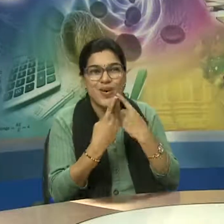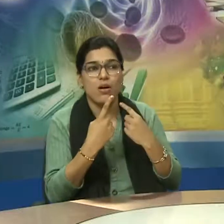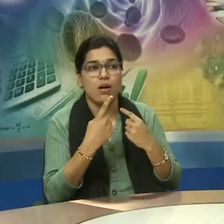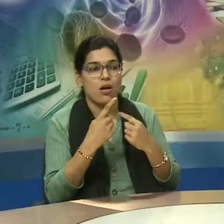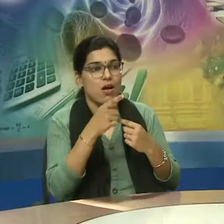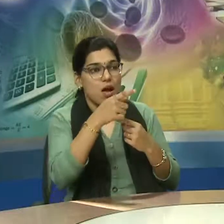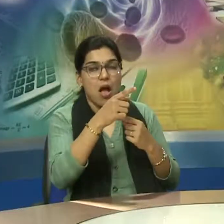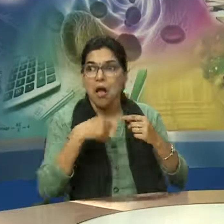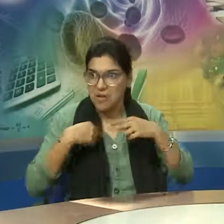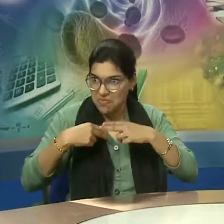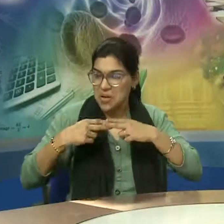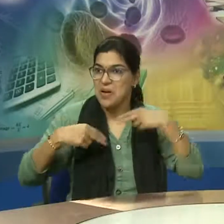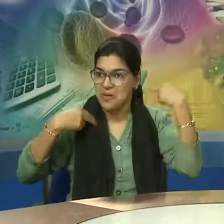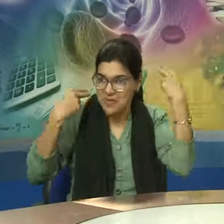a laugh